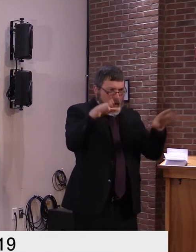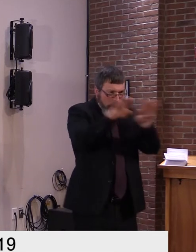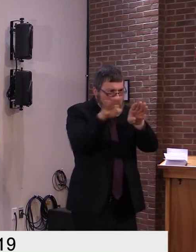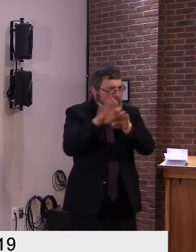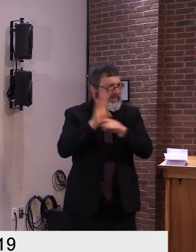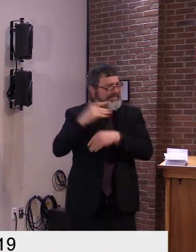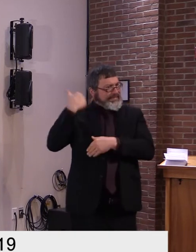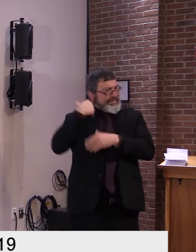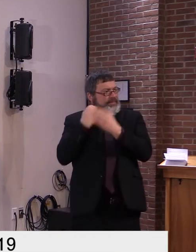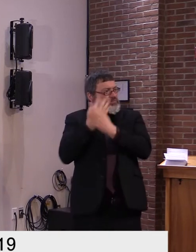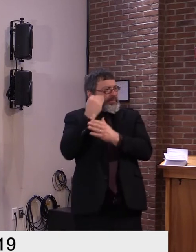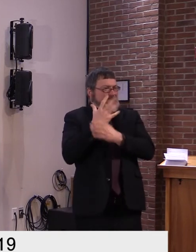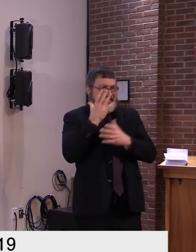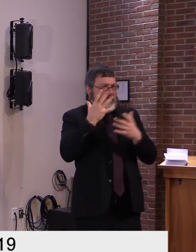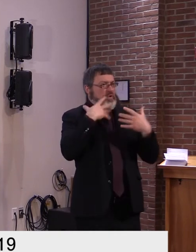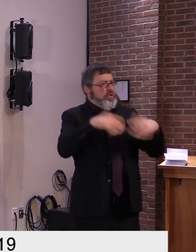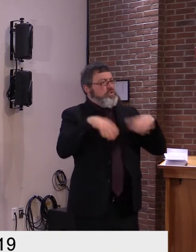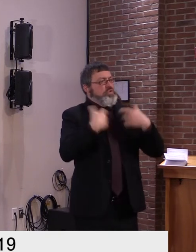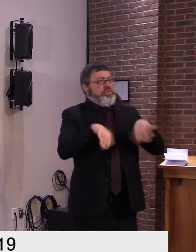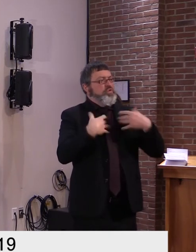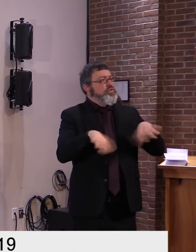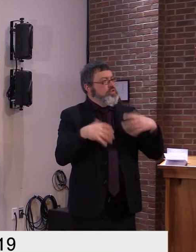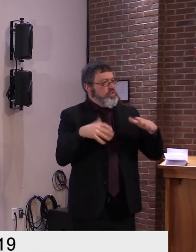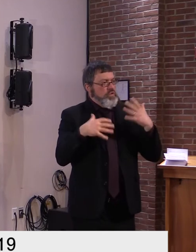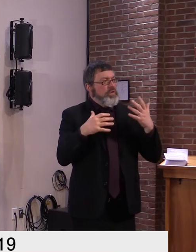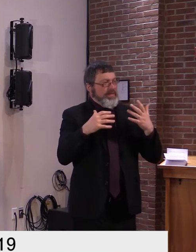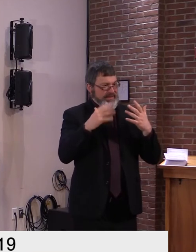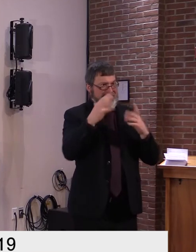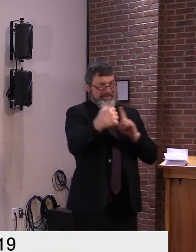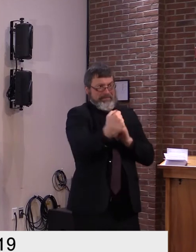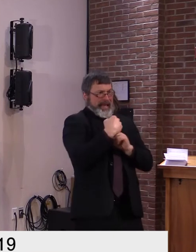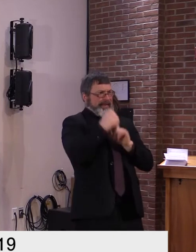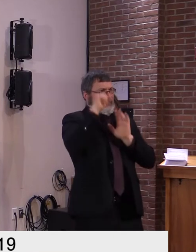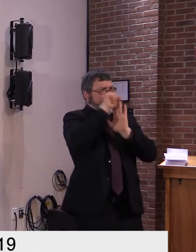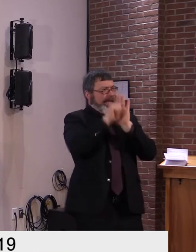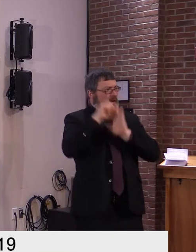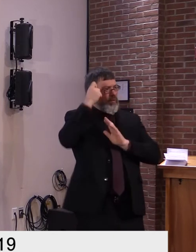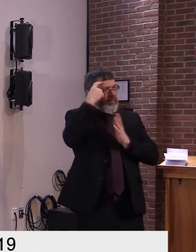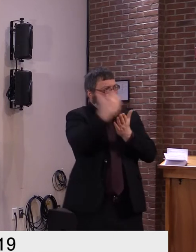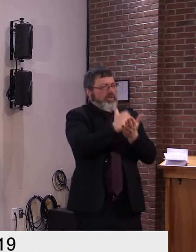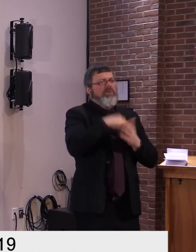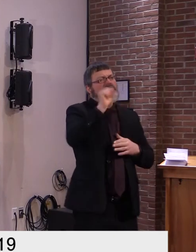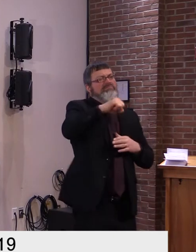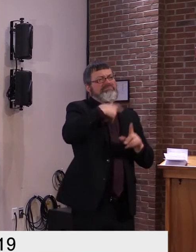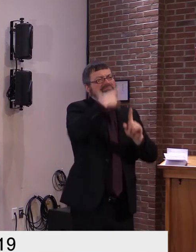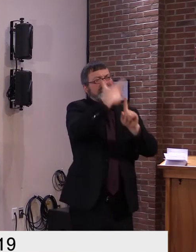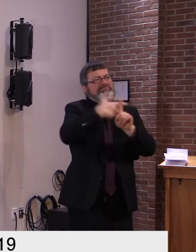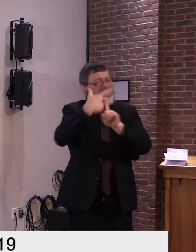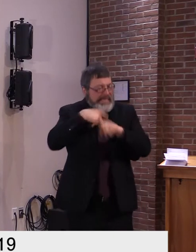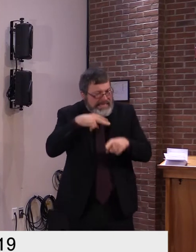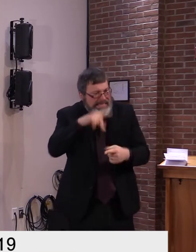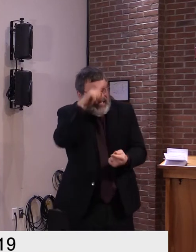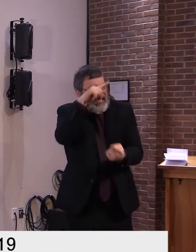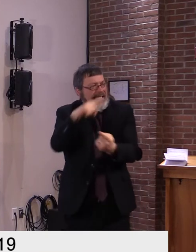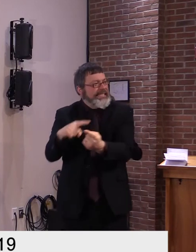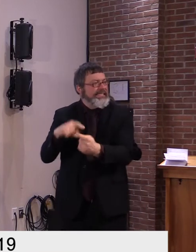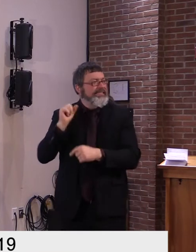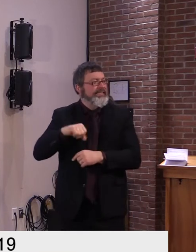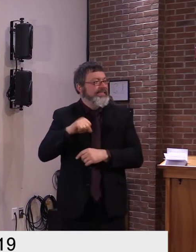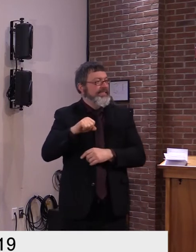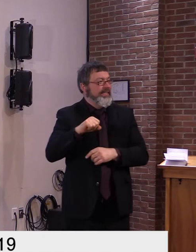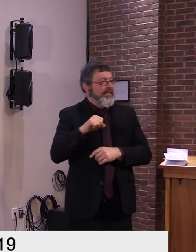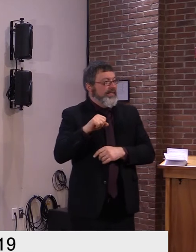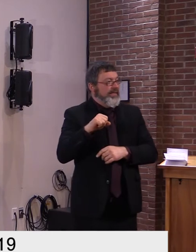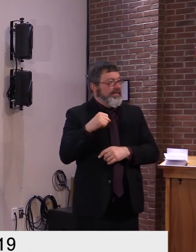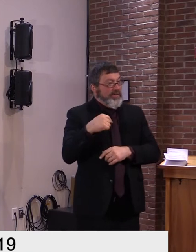our revenues on a monthly basis or quarterly basis, that's after we started with a $300 million downgrade. So